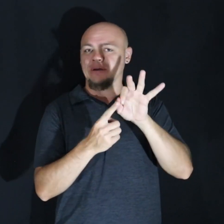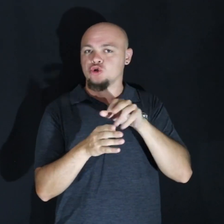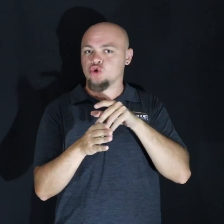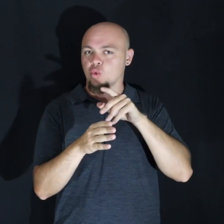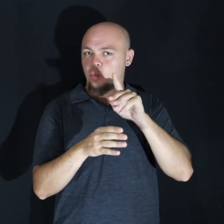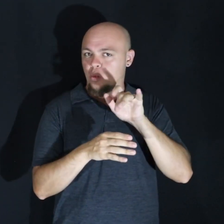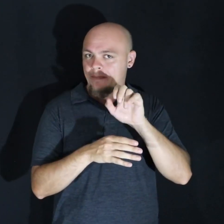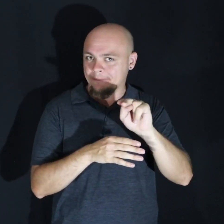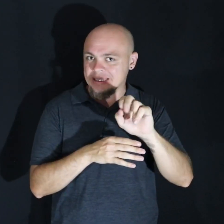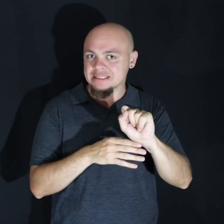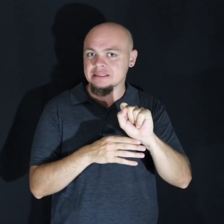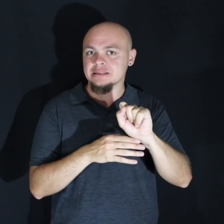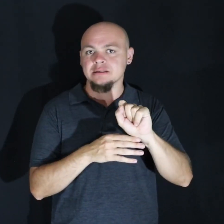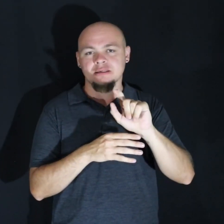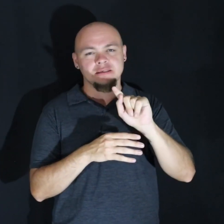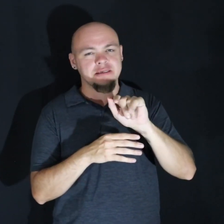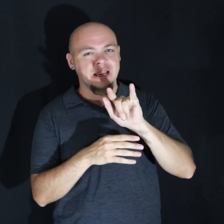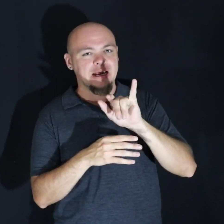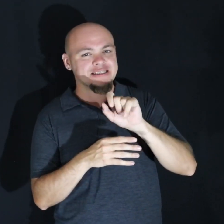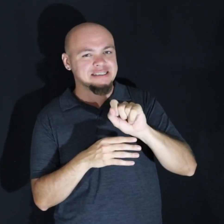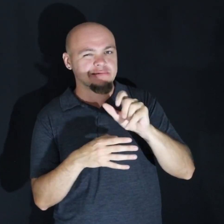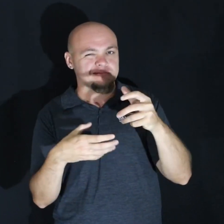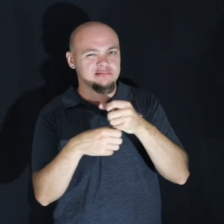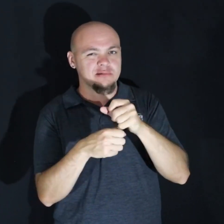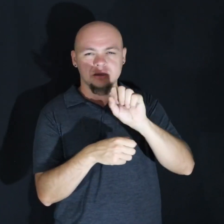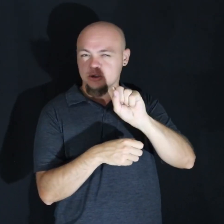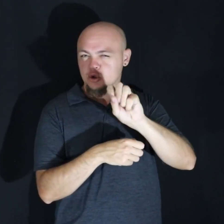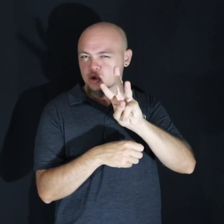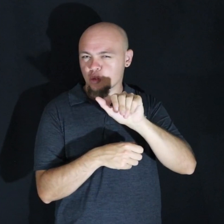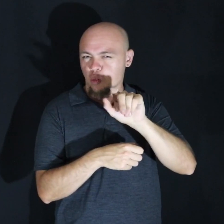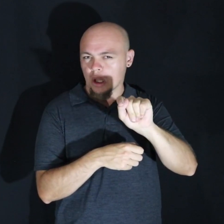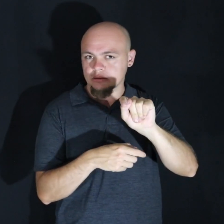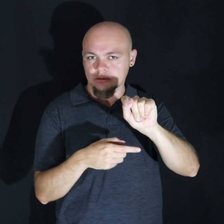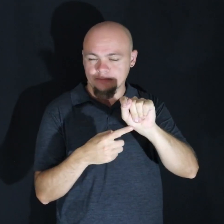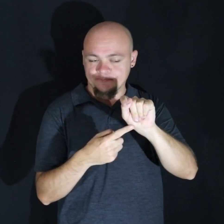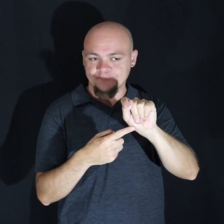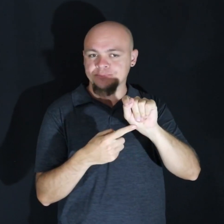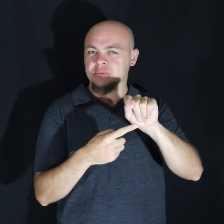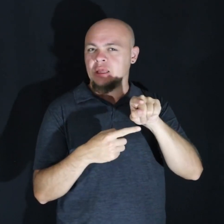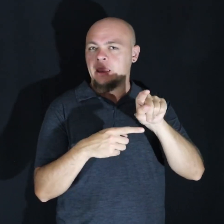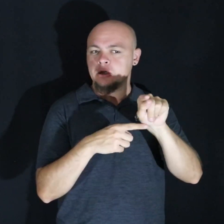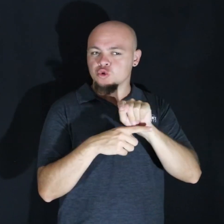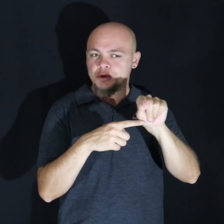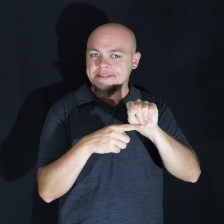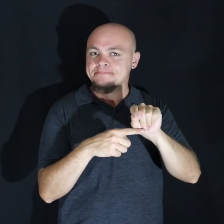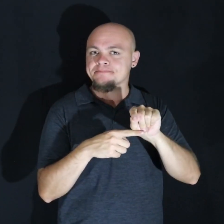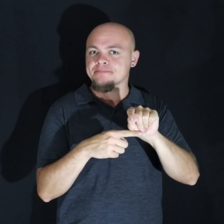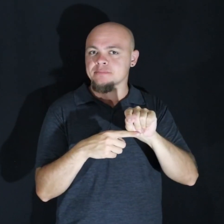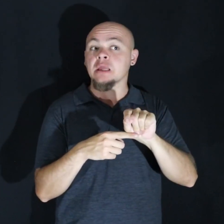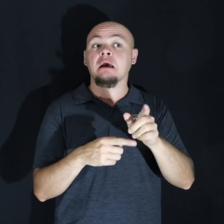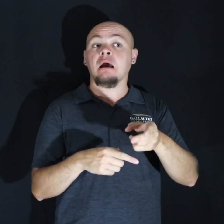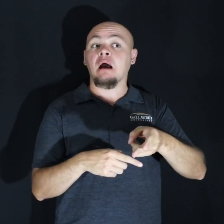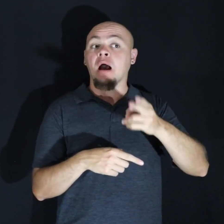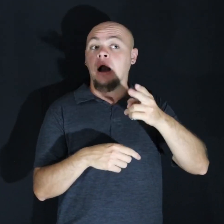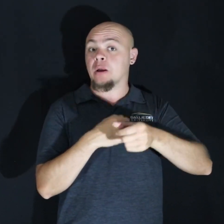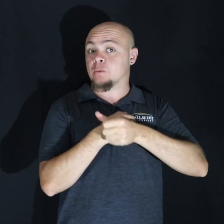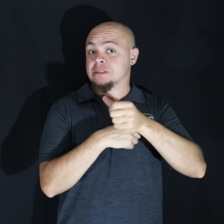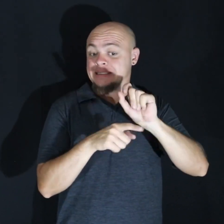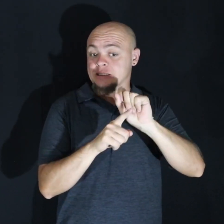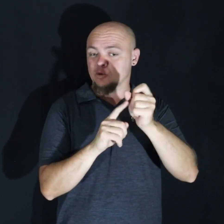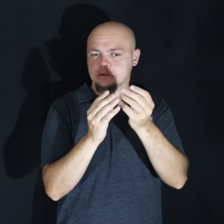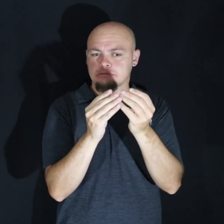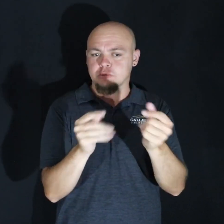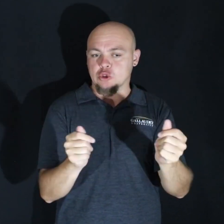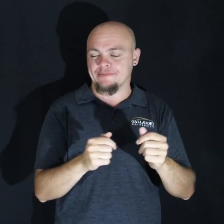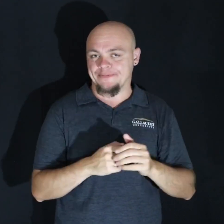or SWAT for short. And SWAT units are highly equipped and trained to resolve high-risk situations.